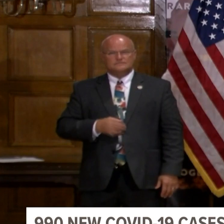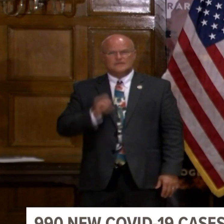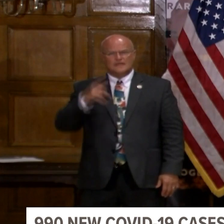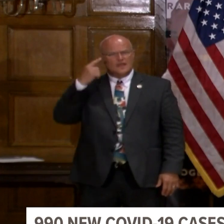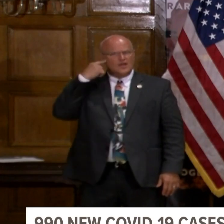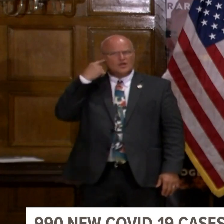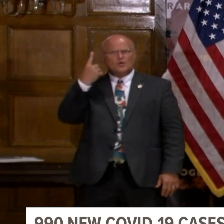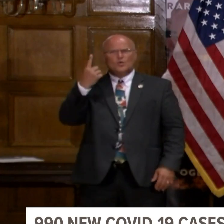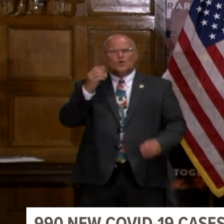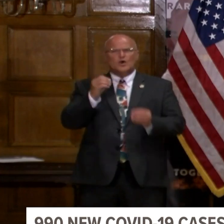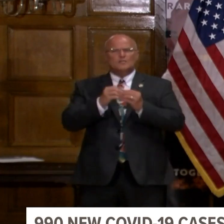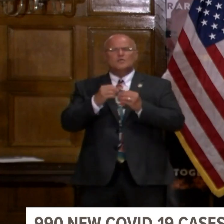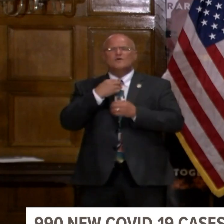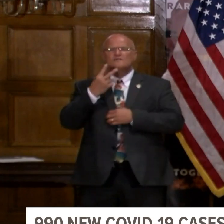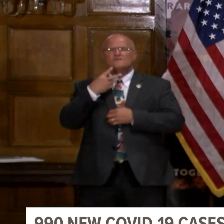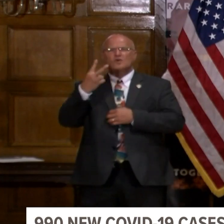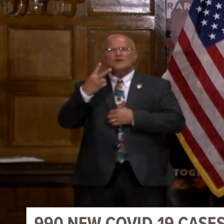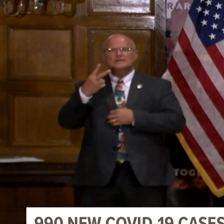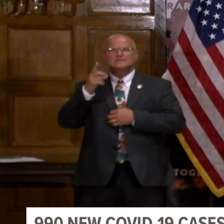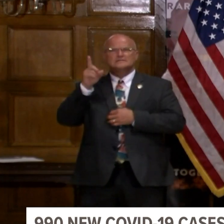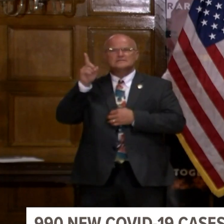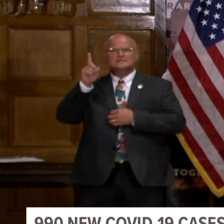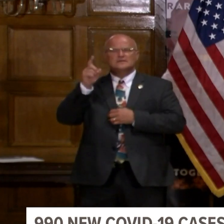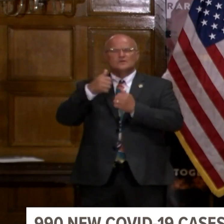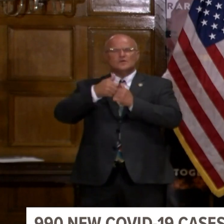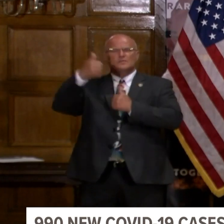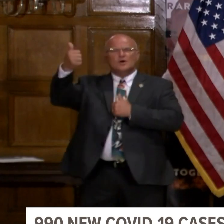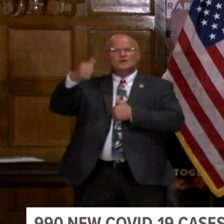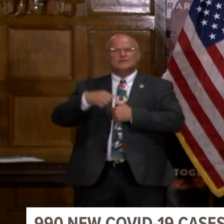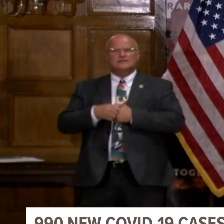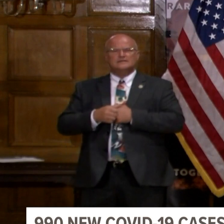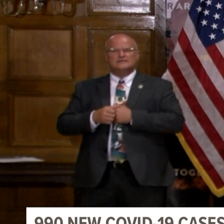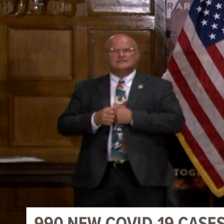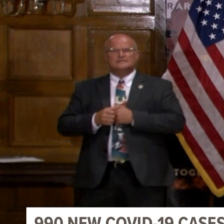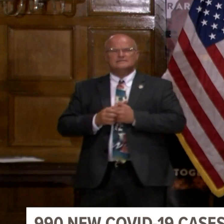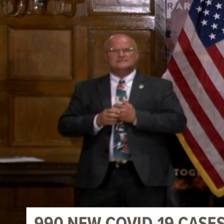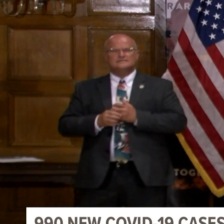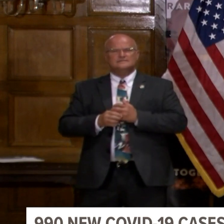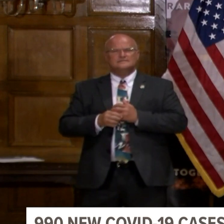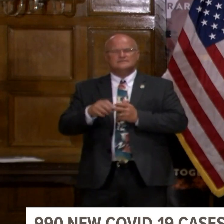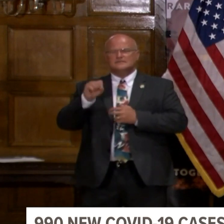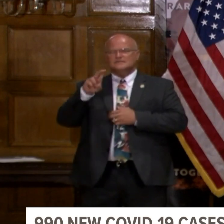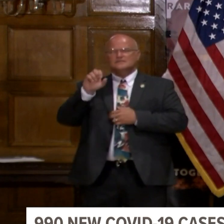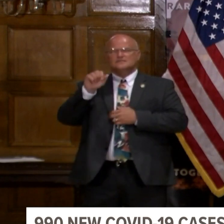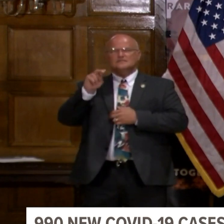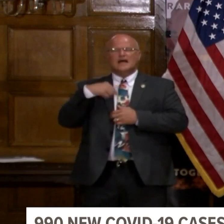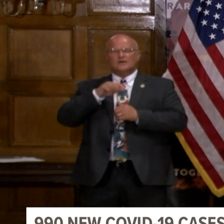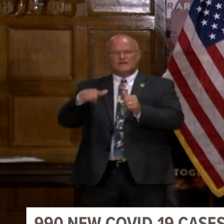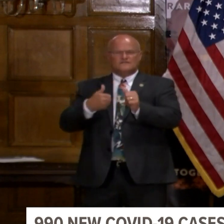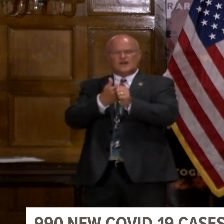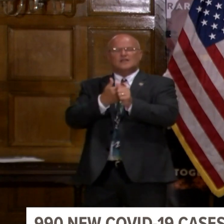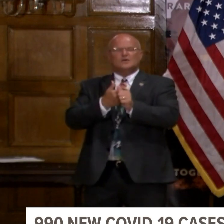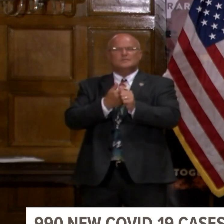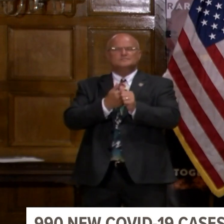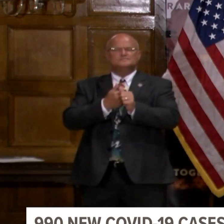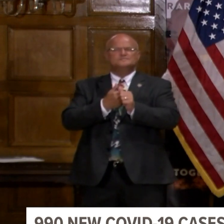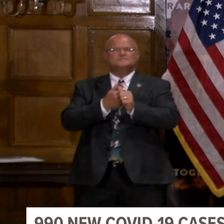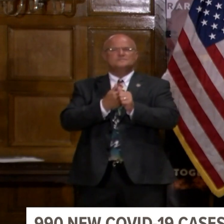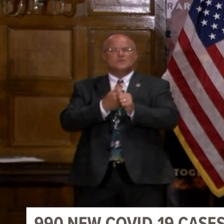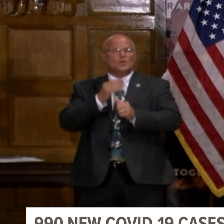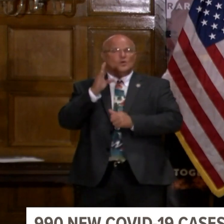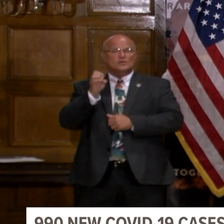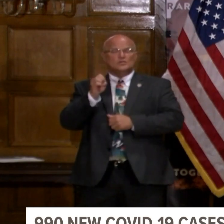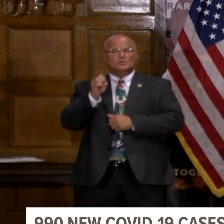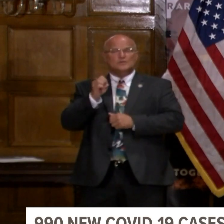All right, I think I heard one more voice remotely. Yeah, sorry, it's Susanna again. I just had a follow-up. Will